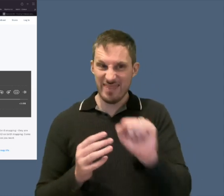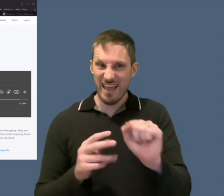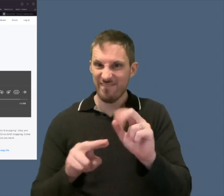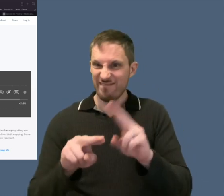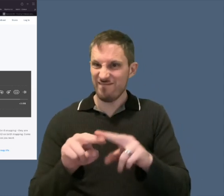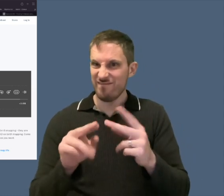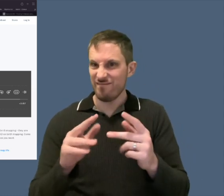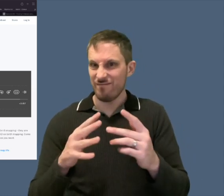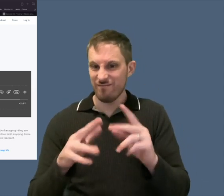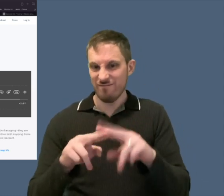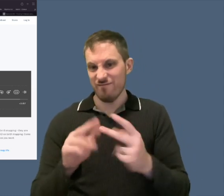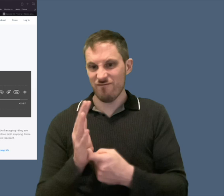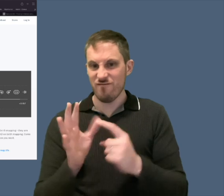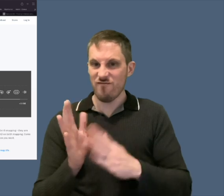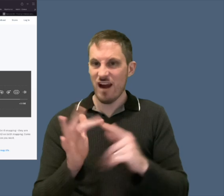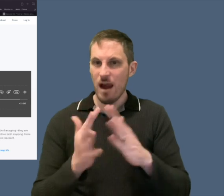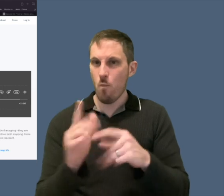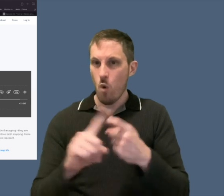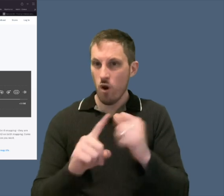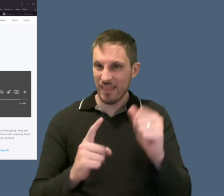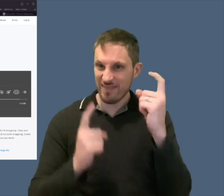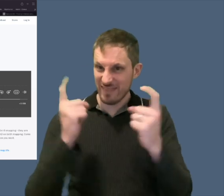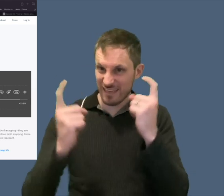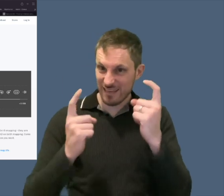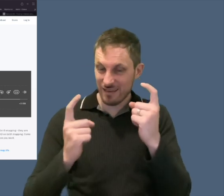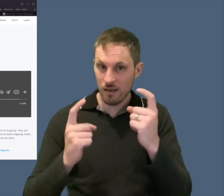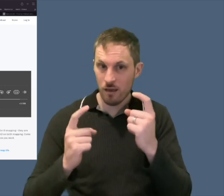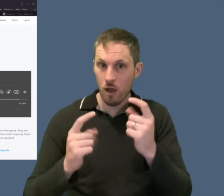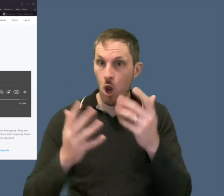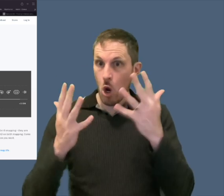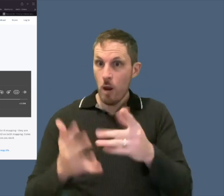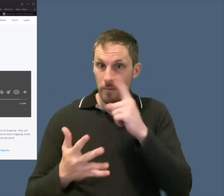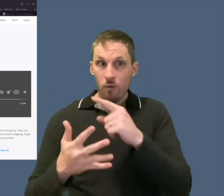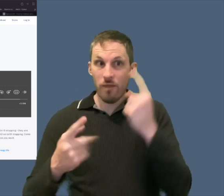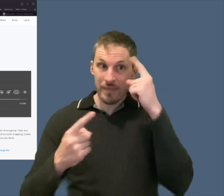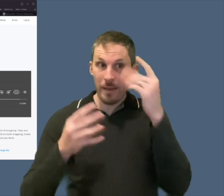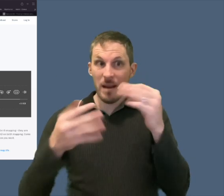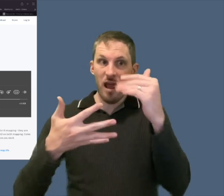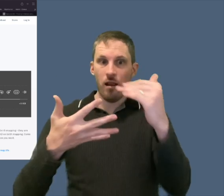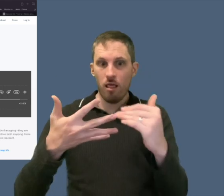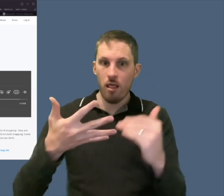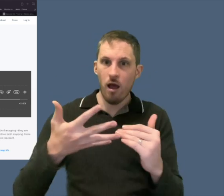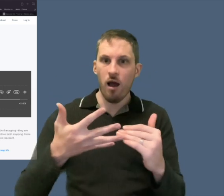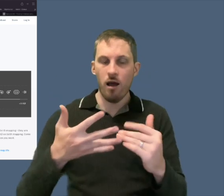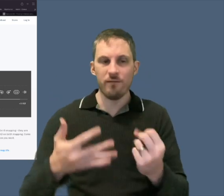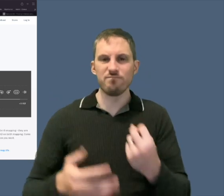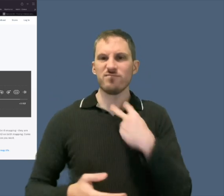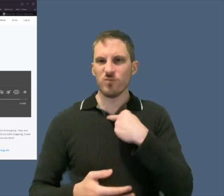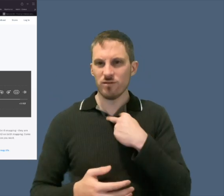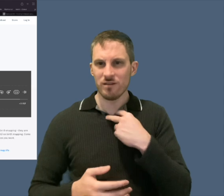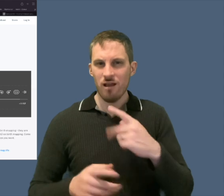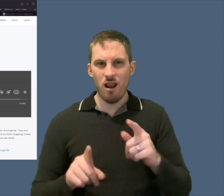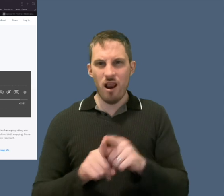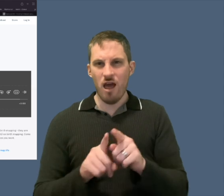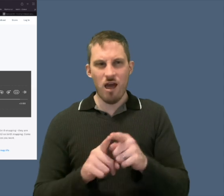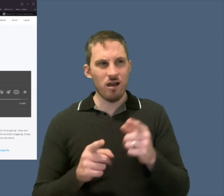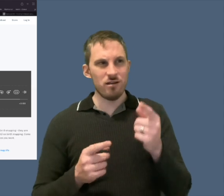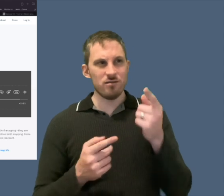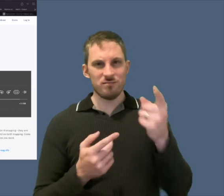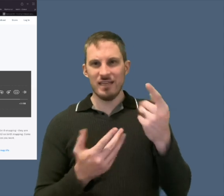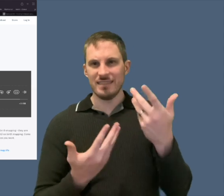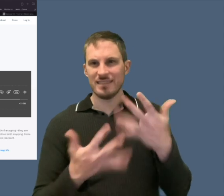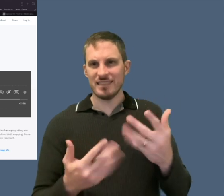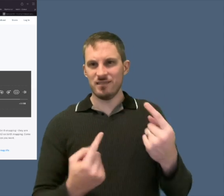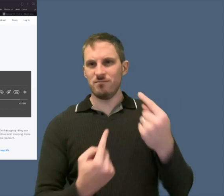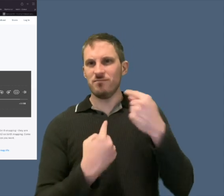framework happening, we still have women coming out feeling disappointed and done to rather than a part of that process. So with the birth